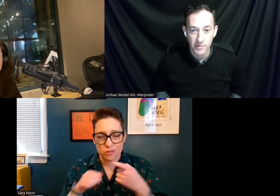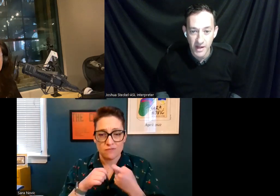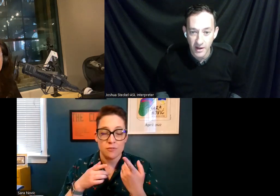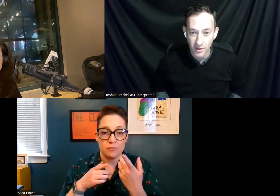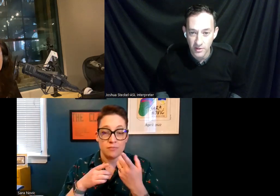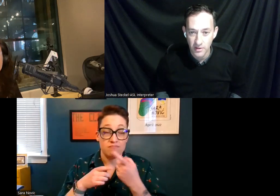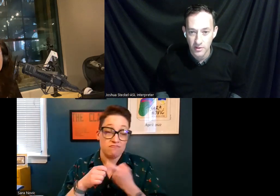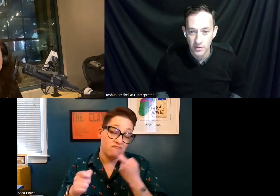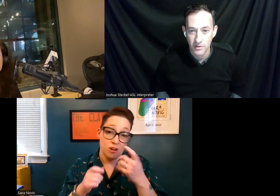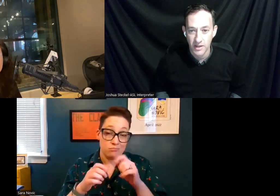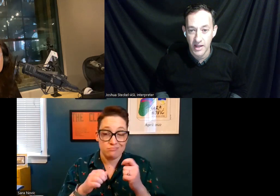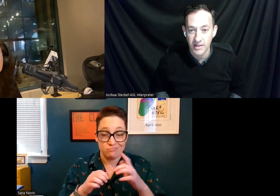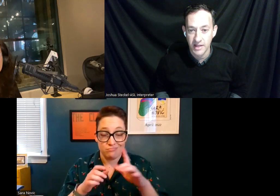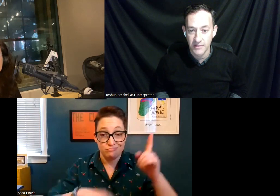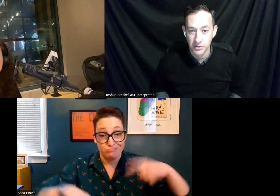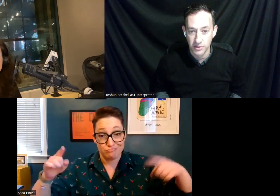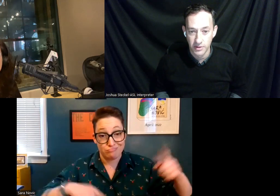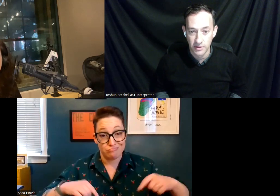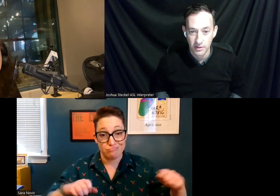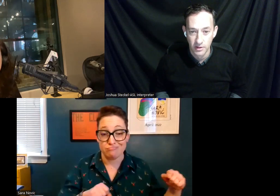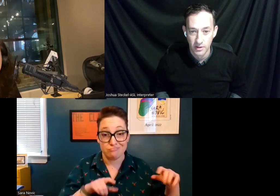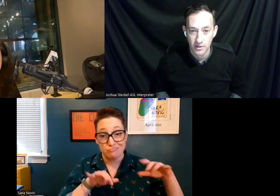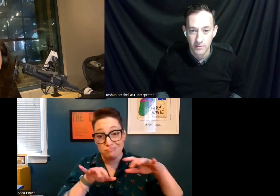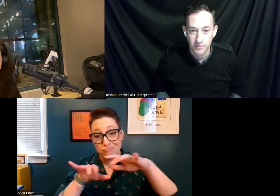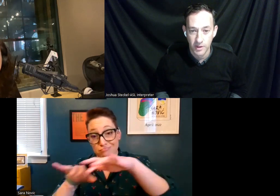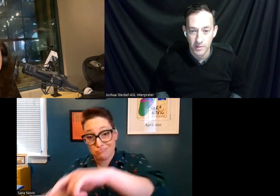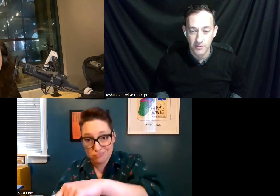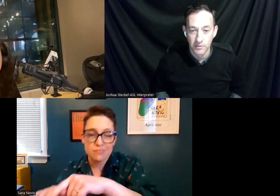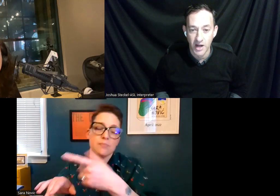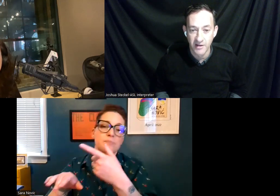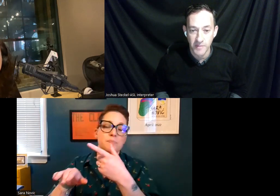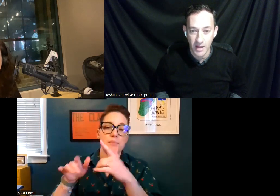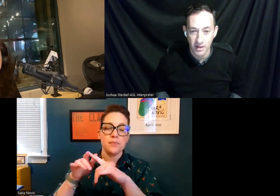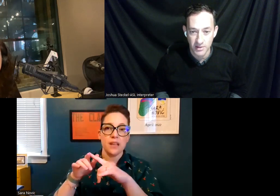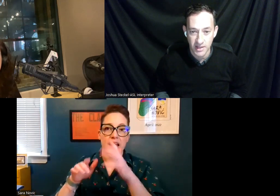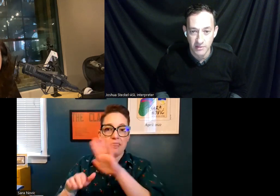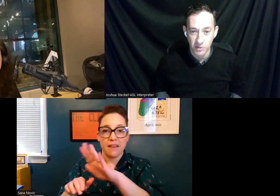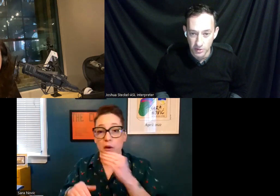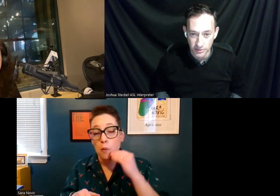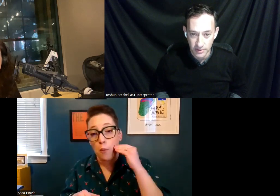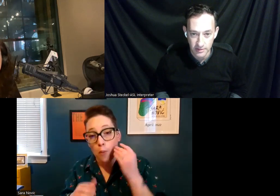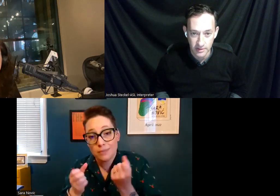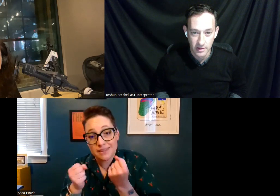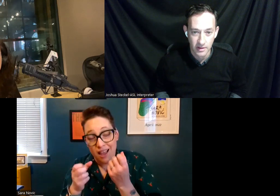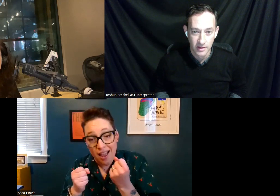From there, they had deaf children from a variety of backgrounds that